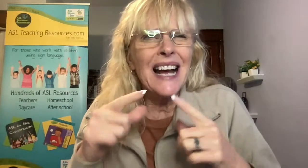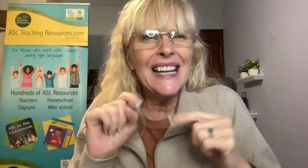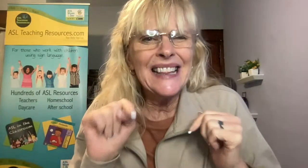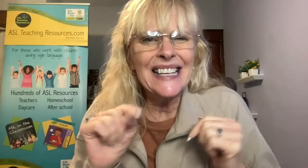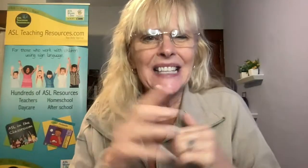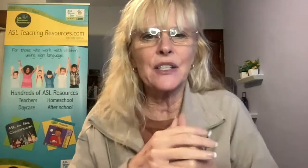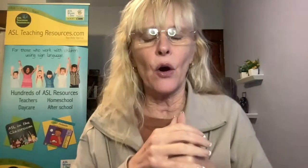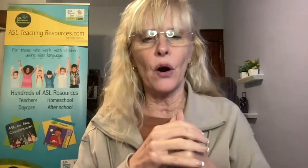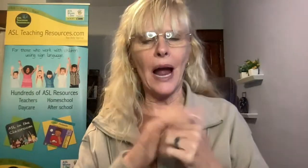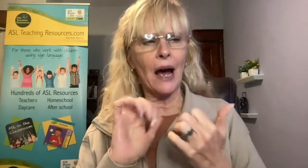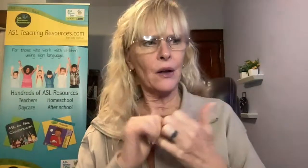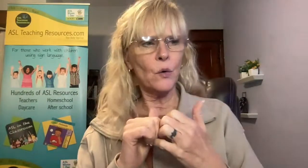sign this? Or